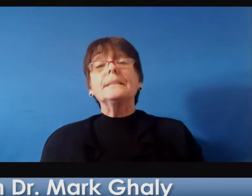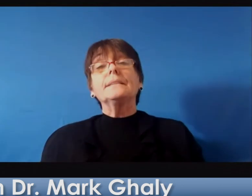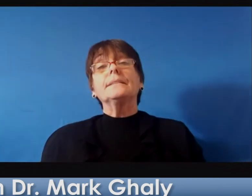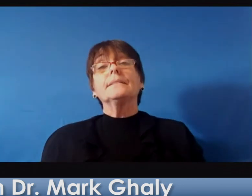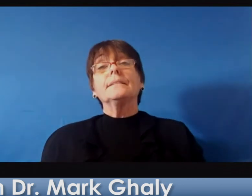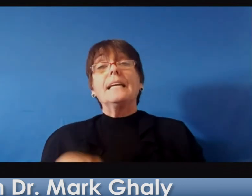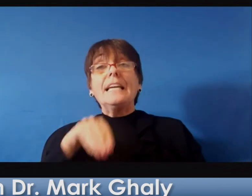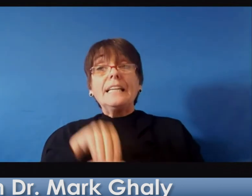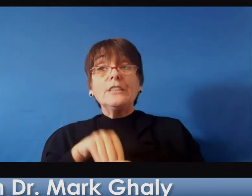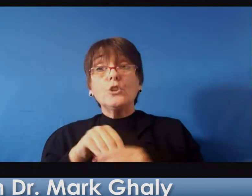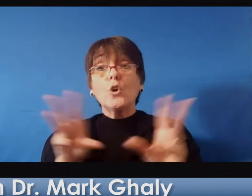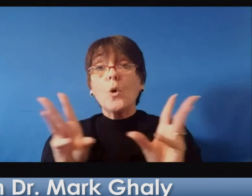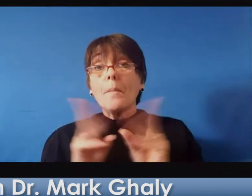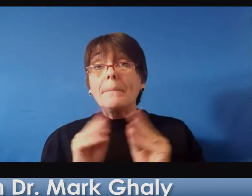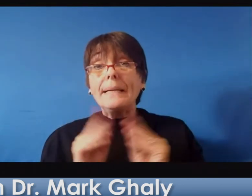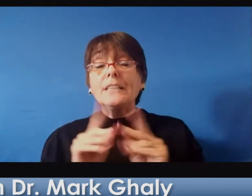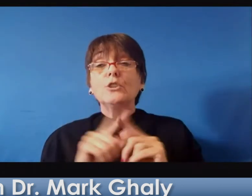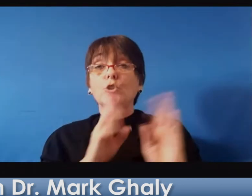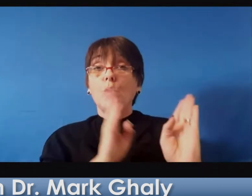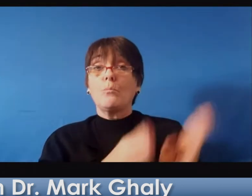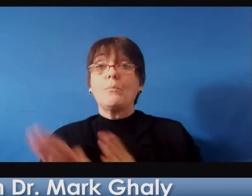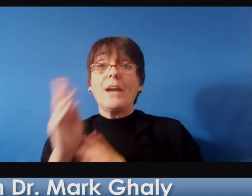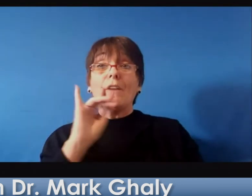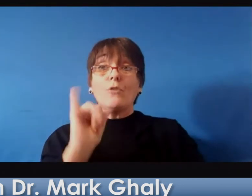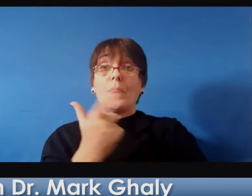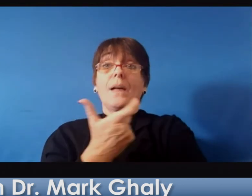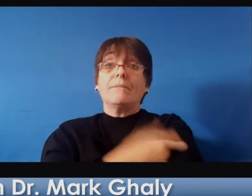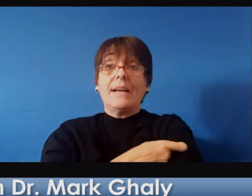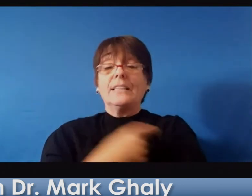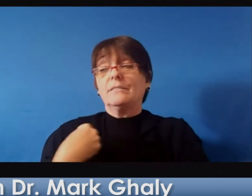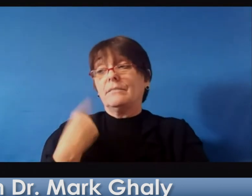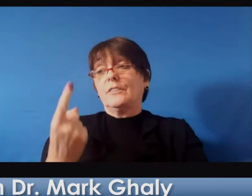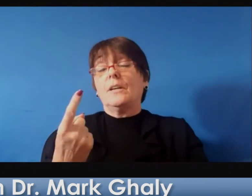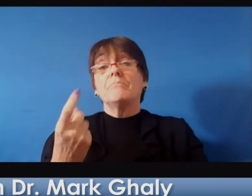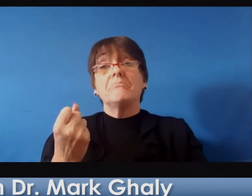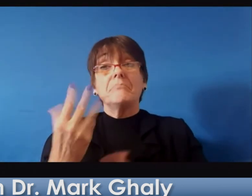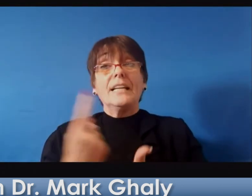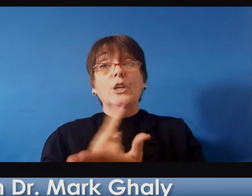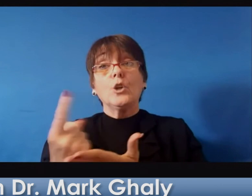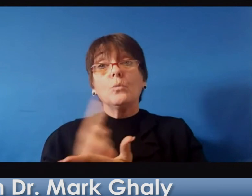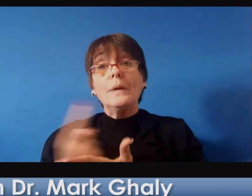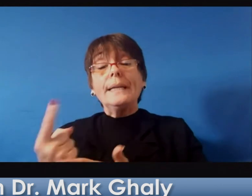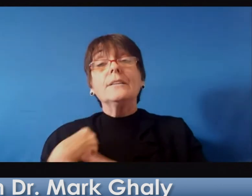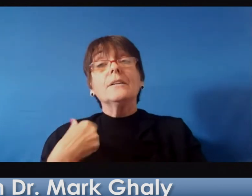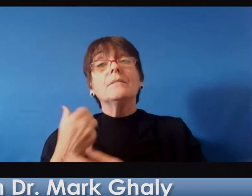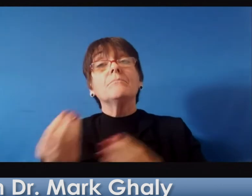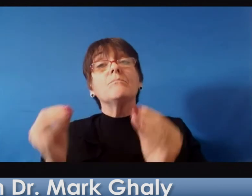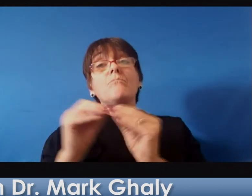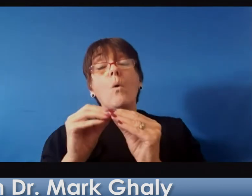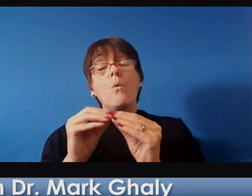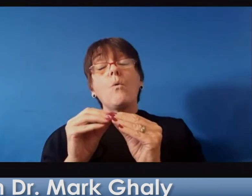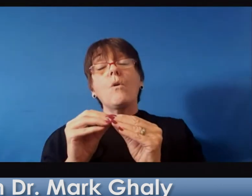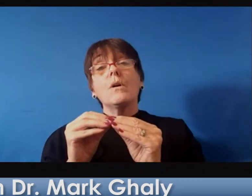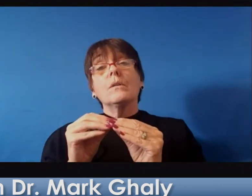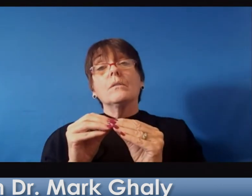internal meetings around preparing for the vaccine. Over the past many weeks, we have made more public